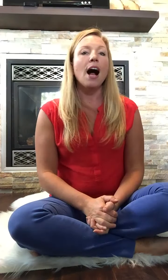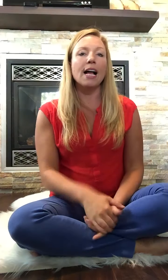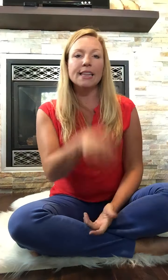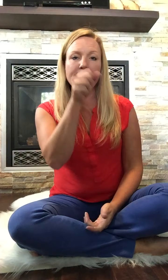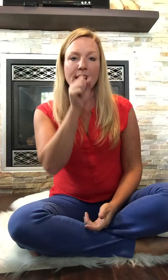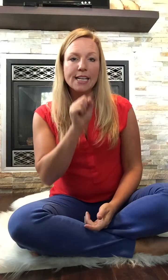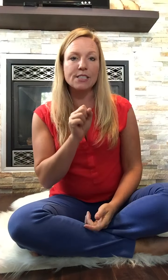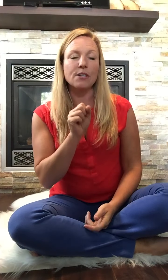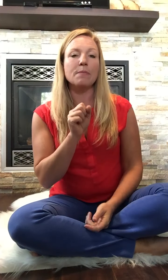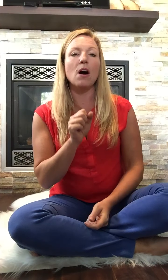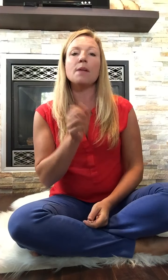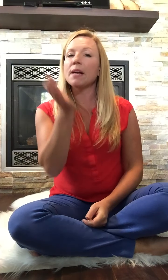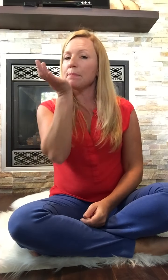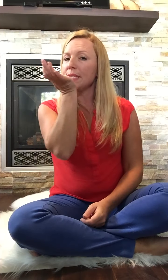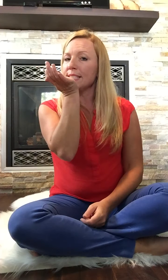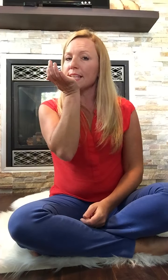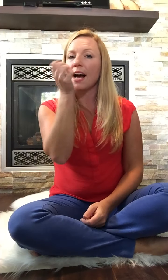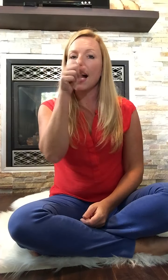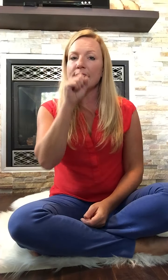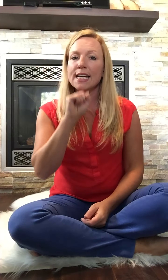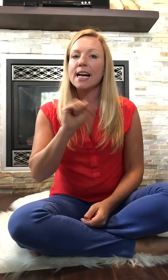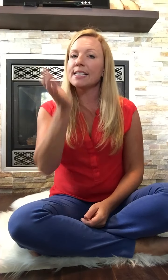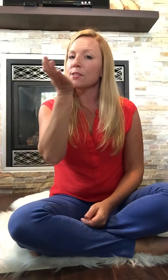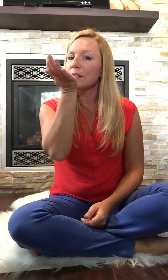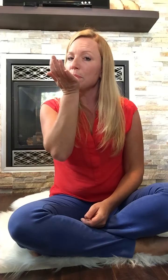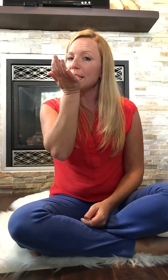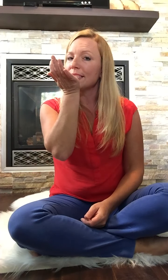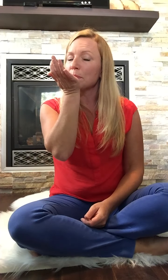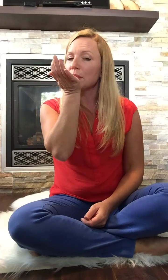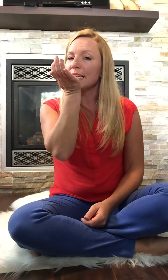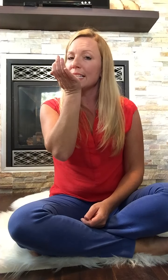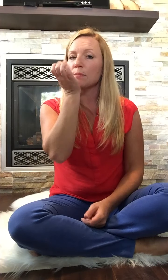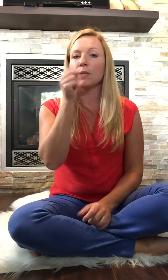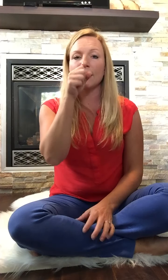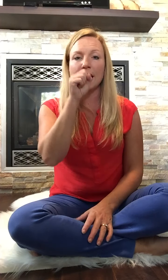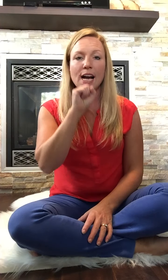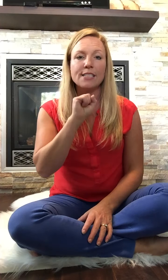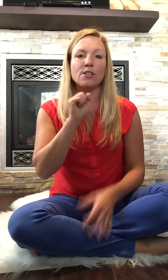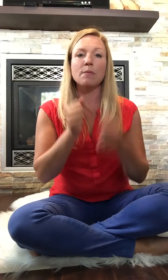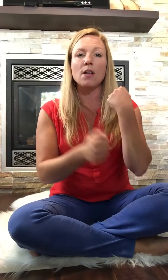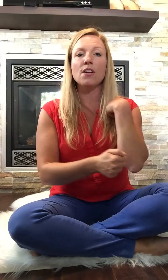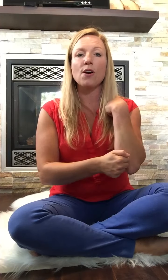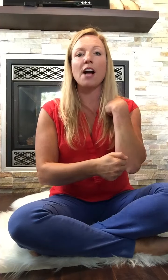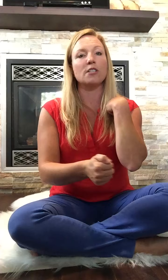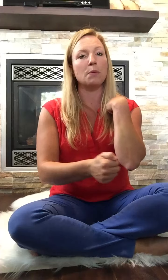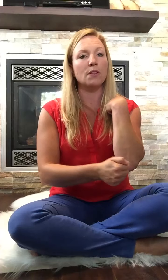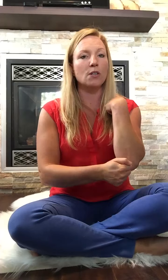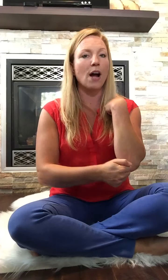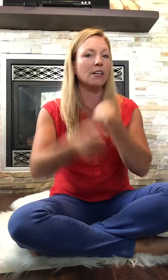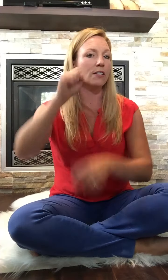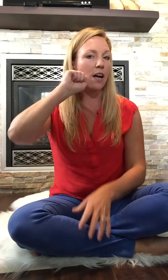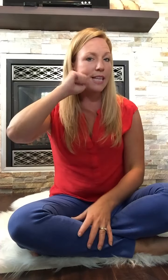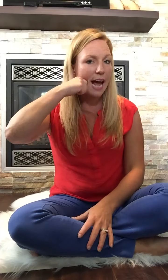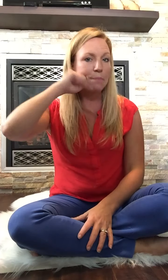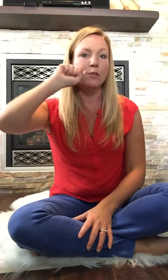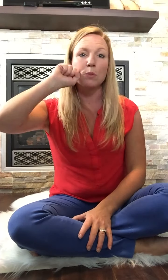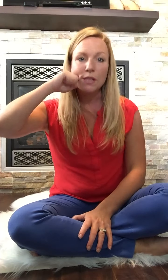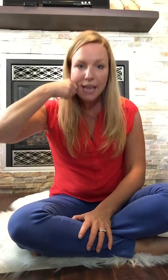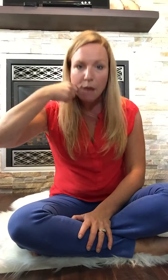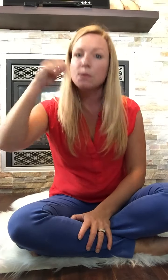I like ice cream on my pizza. I like ice cream pizza, please. Put the ice cream on the crackers. Put the crackers on the apples. Put the apples